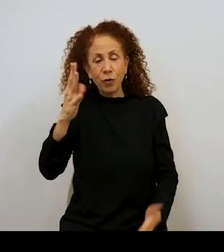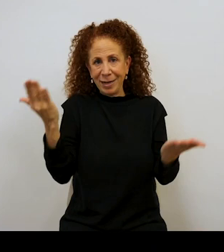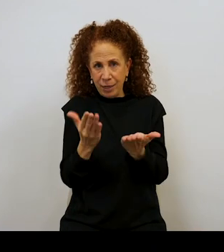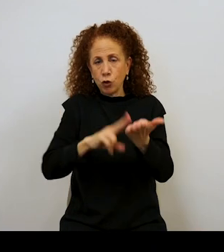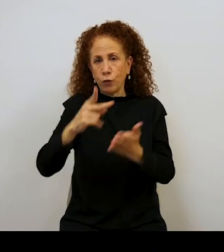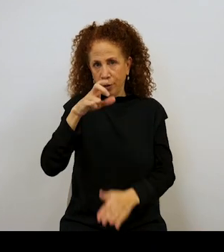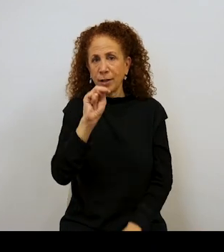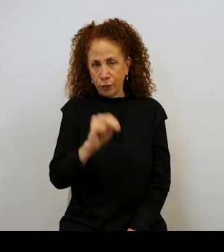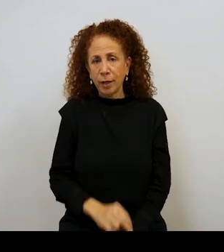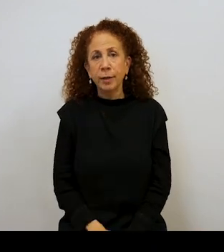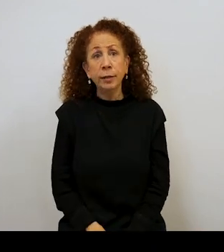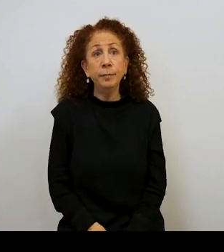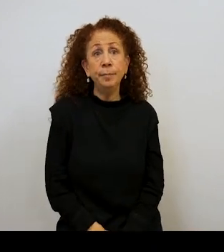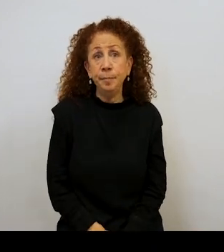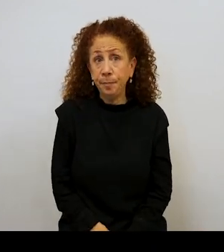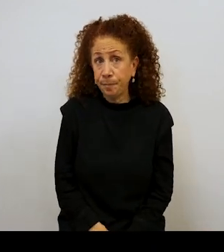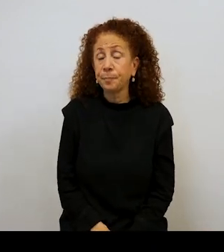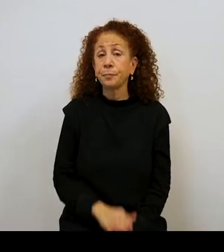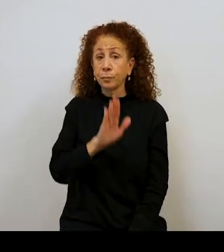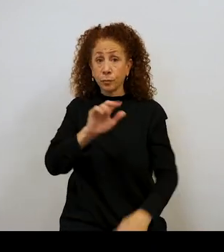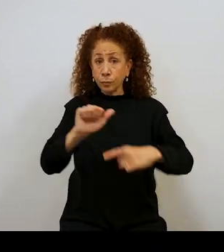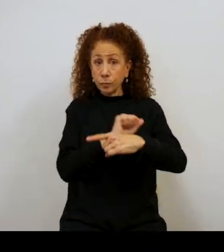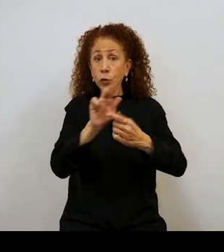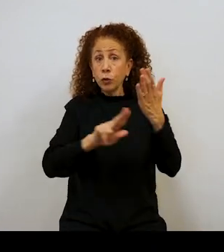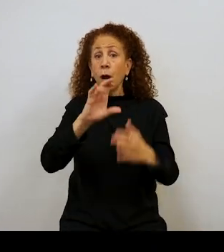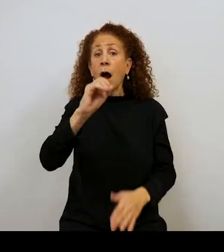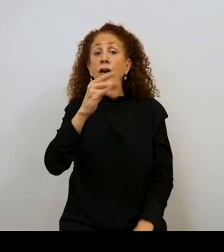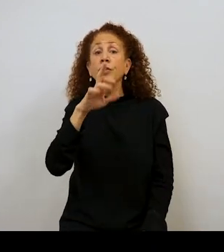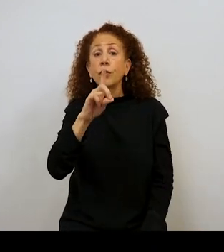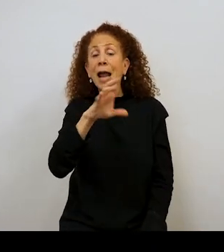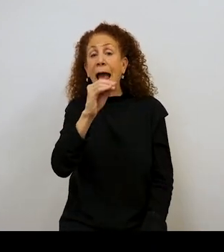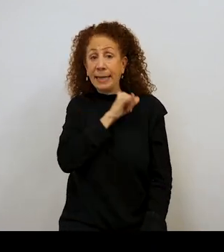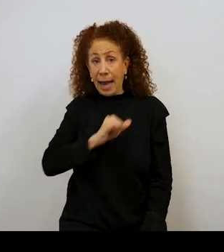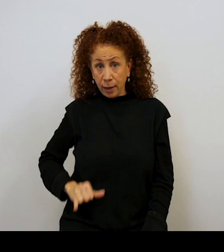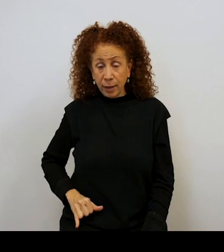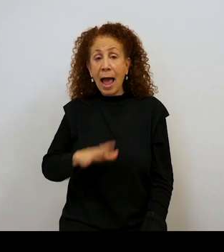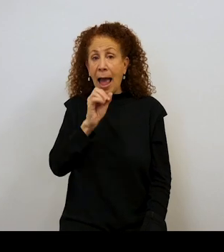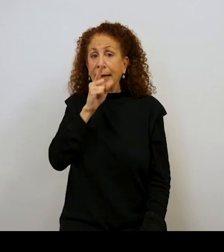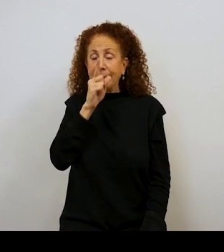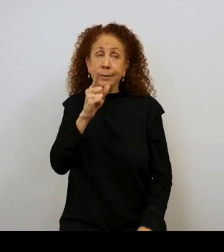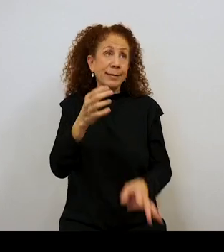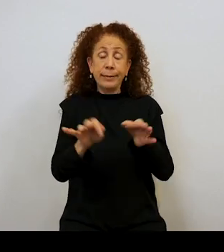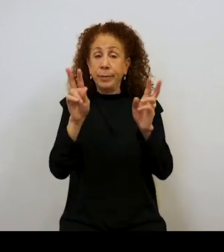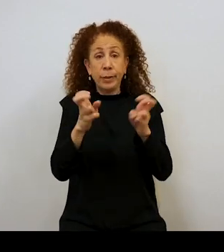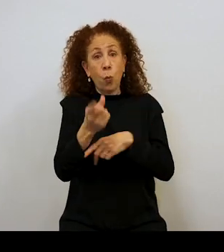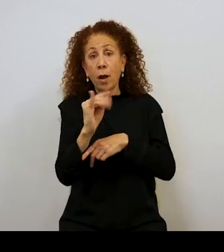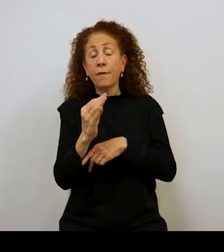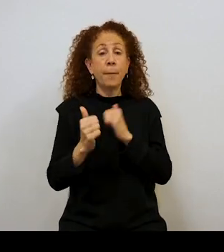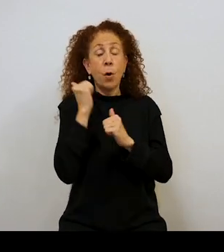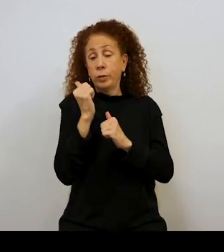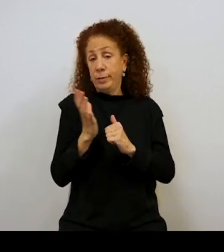University of Pennsylvania. Wilson trained at the University of Oxford and Yale University and is, simply put, one of the